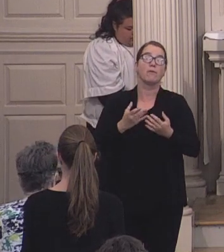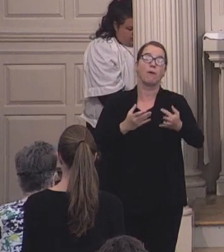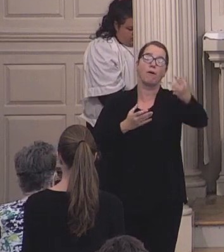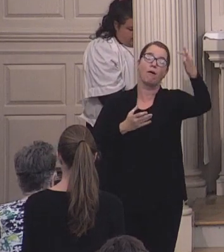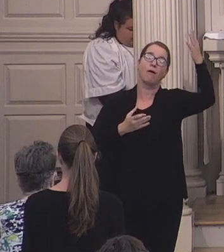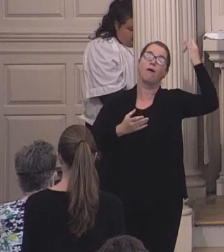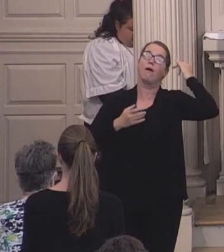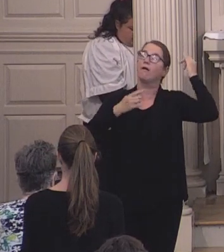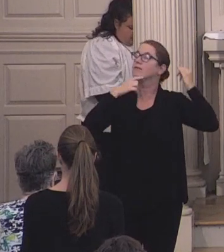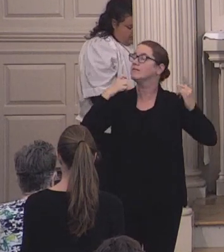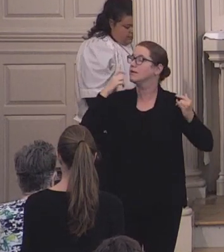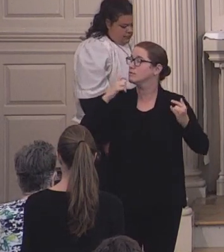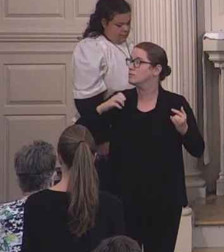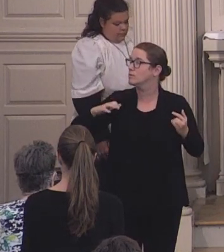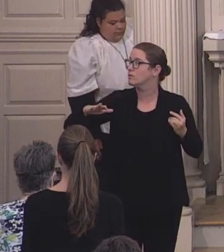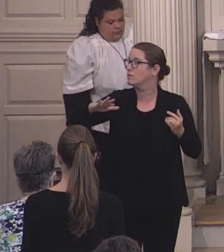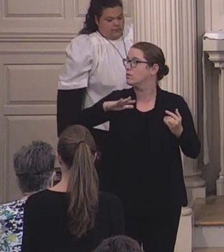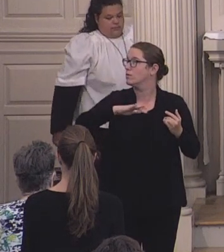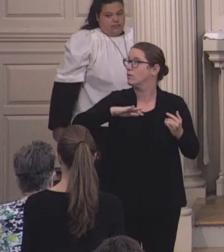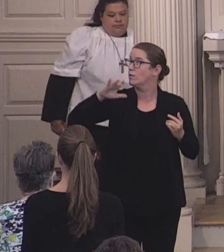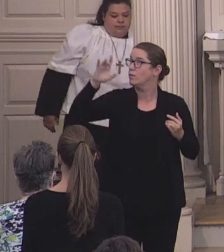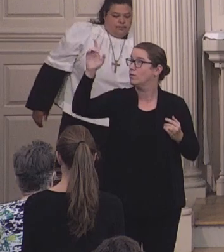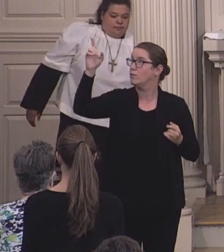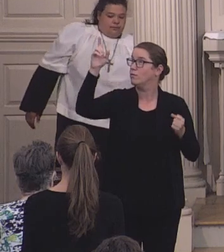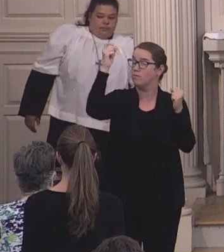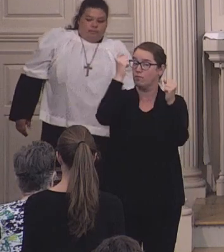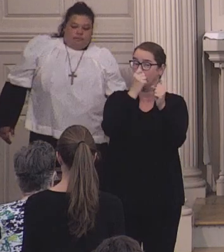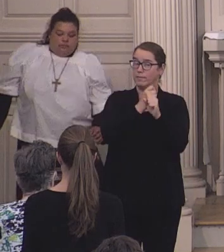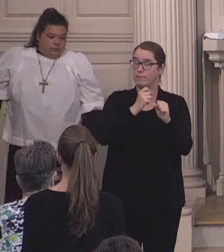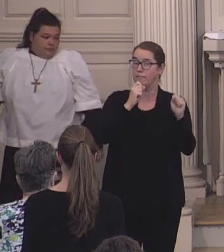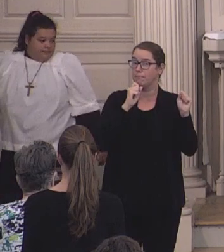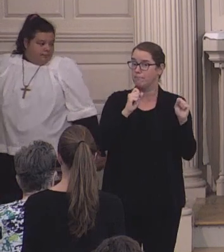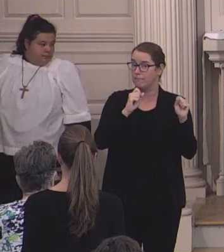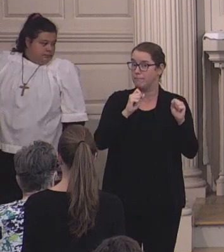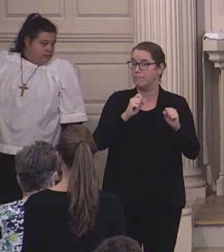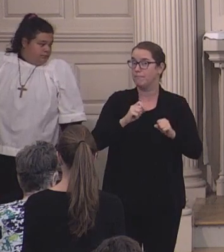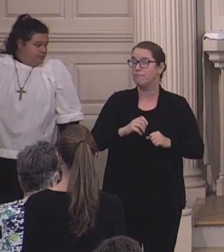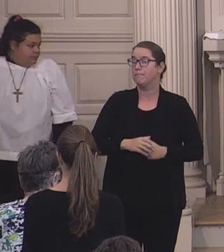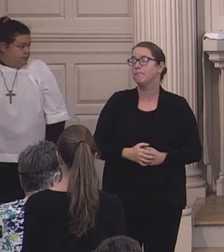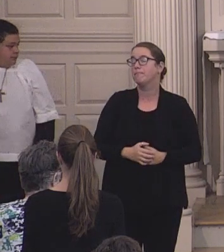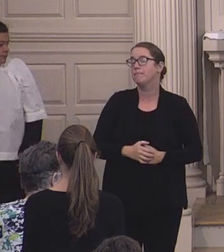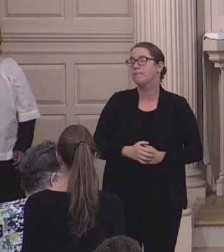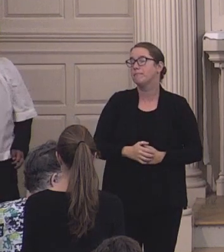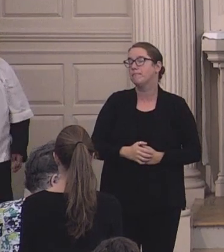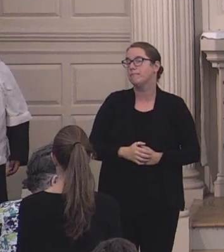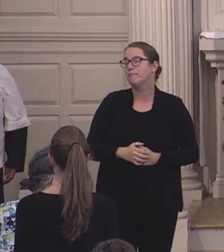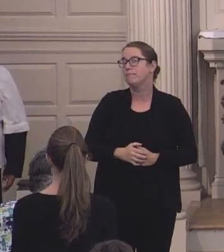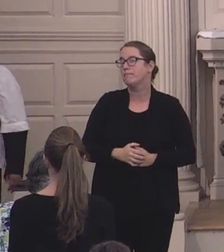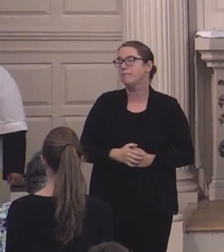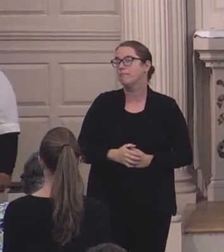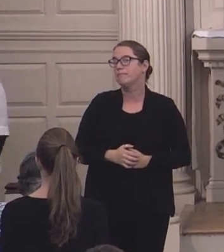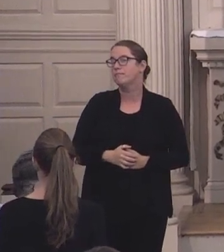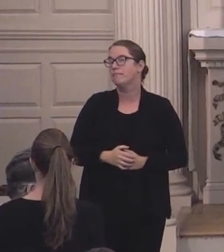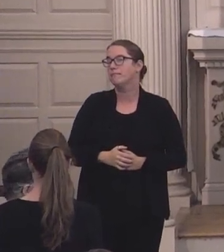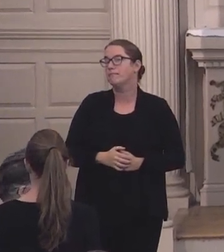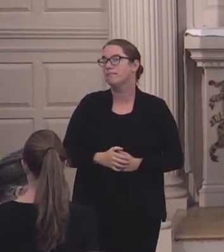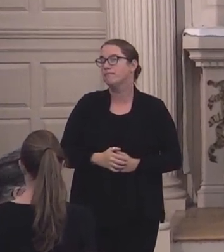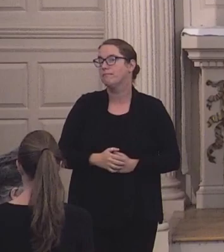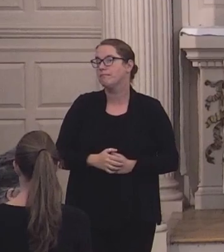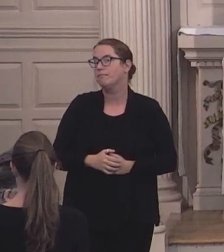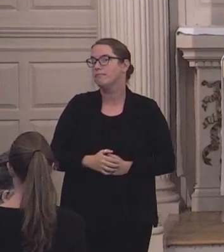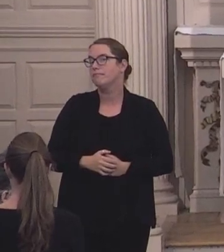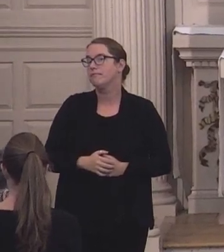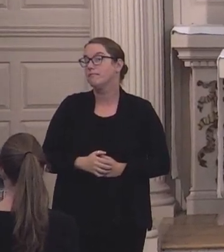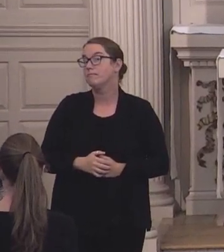desert, the earth trembled, heavens poured down rain. At the face